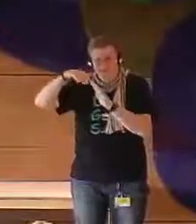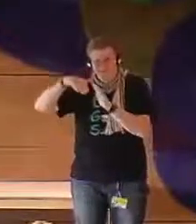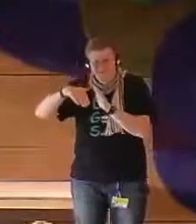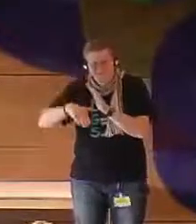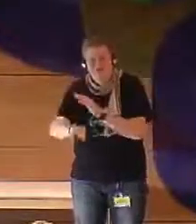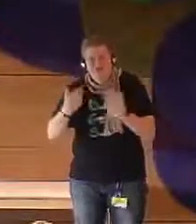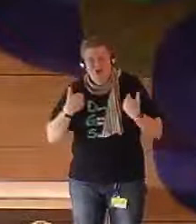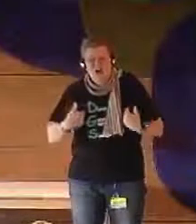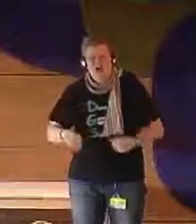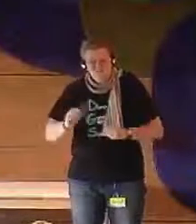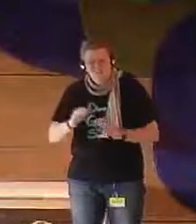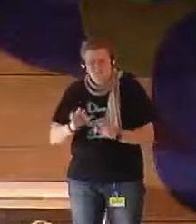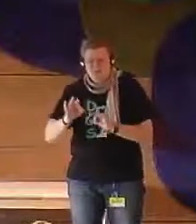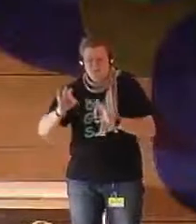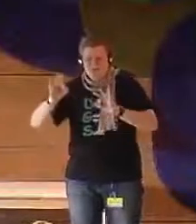testosterone.